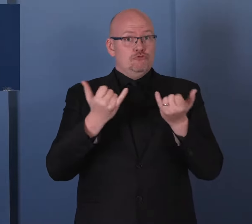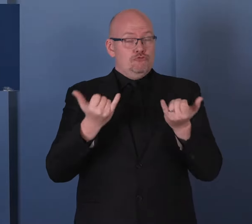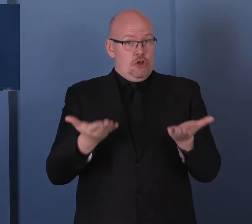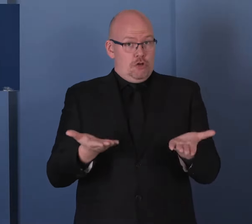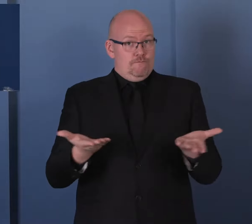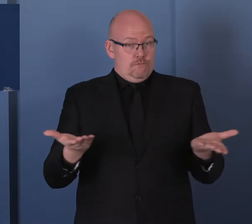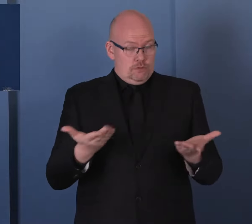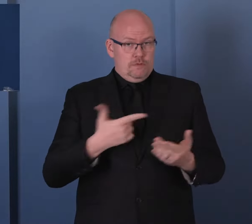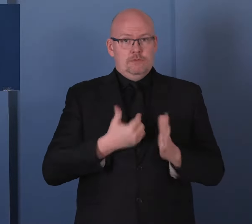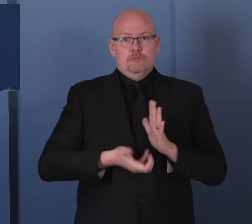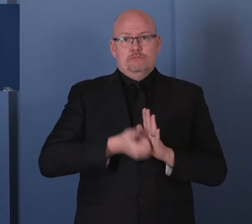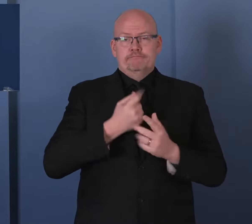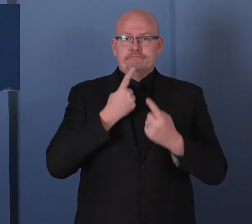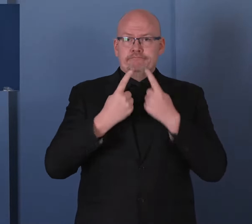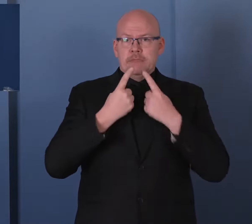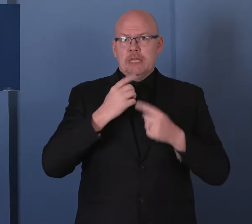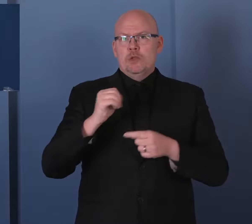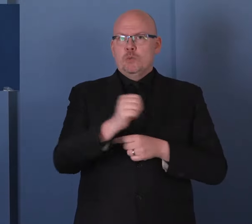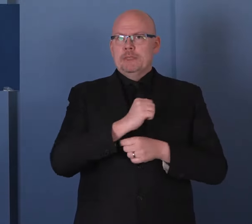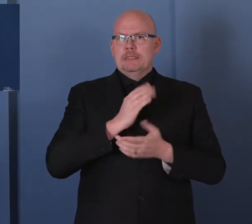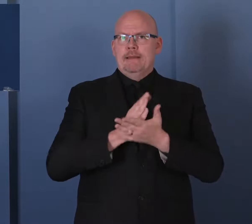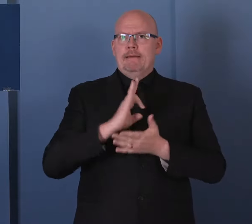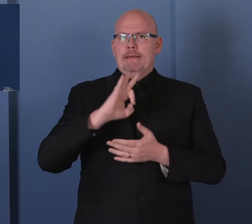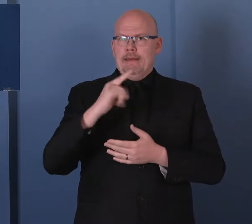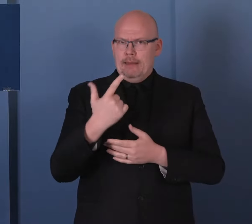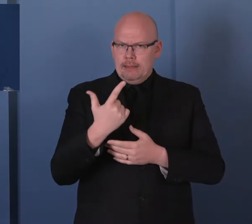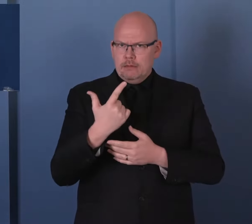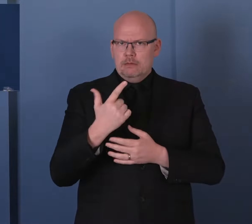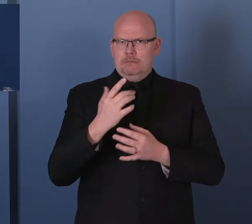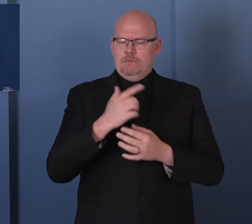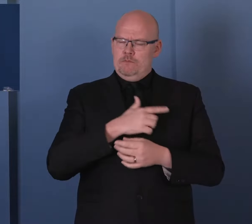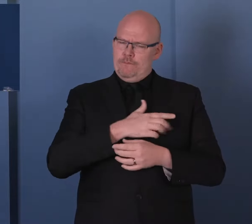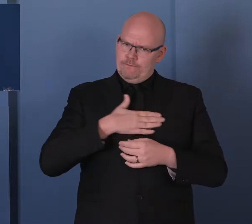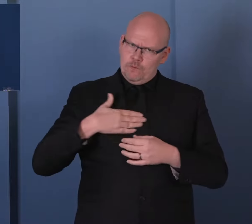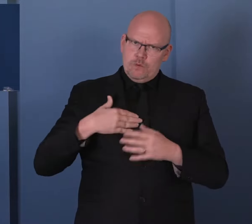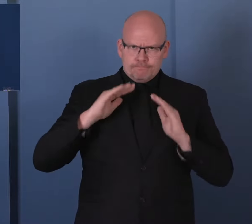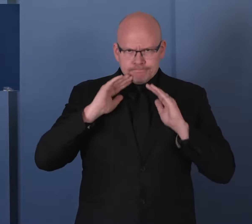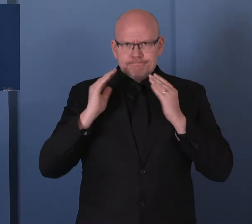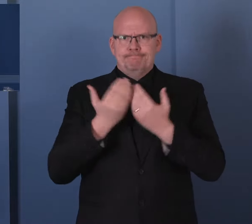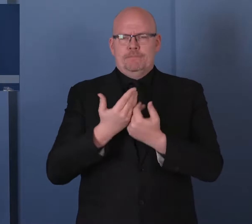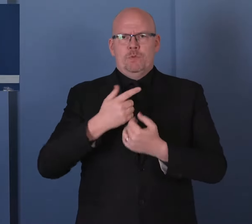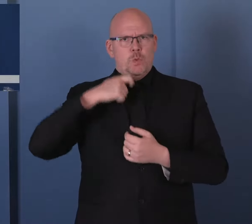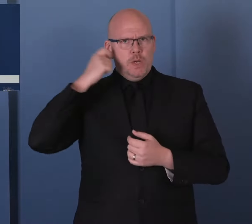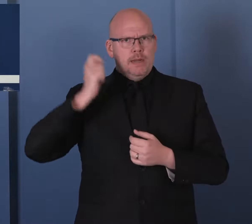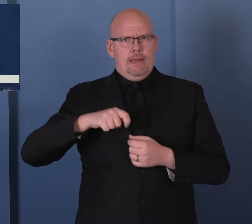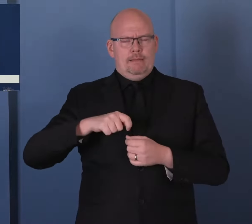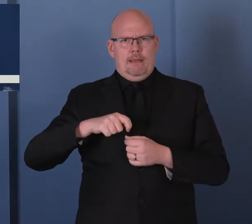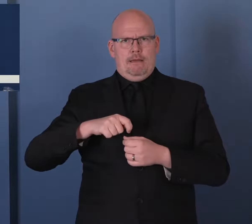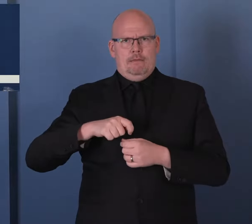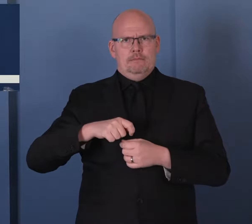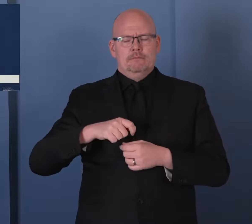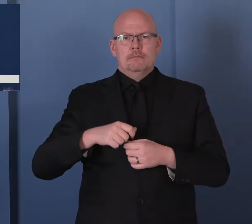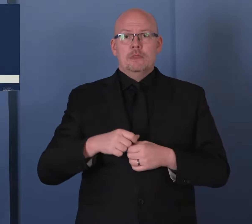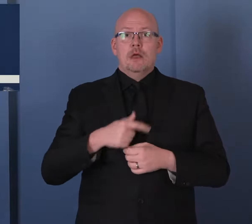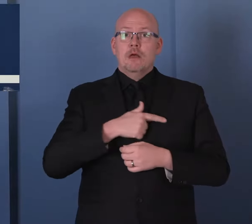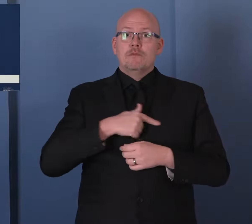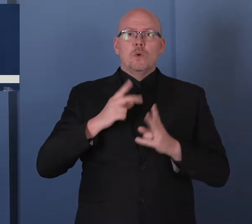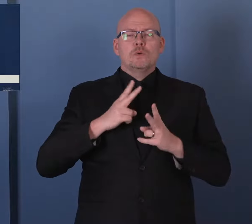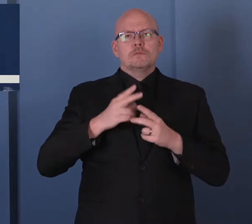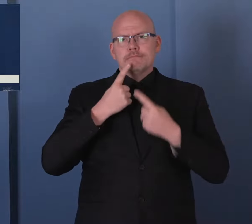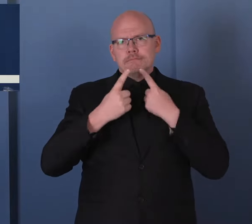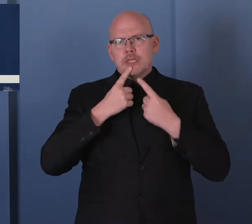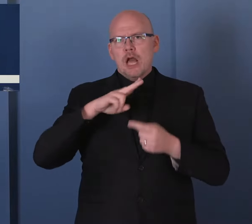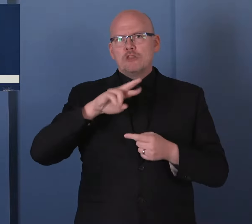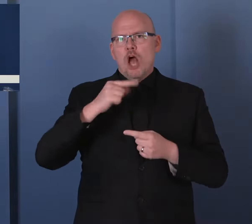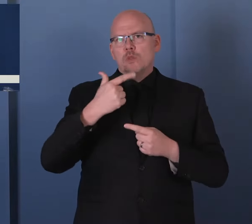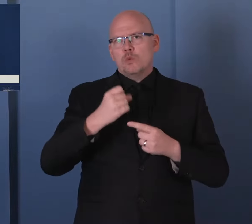discussed European security and our commitment to Ukraine. We have, of course, discussed the NATO accession process